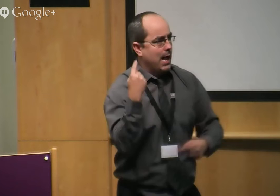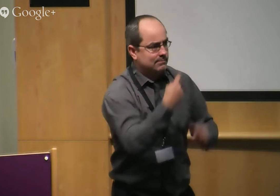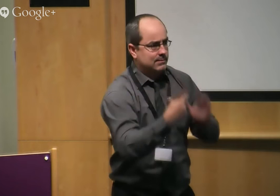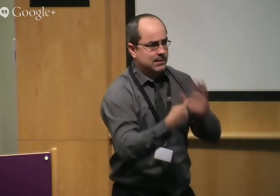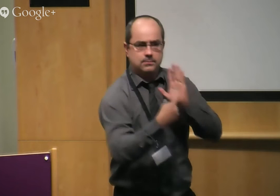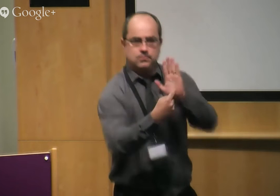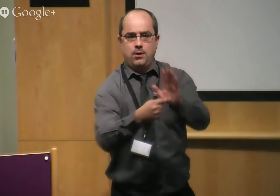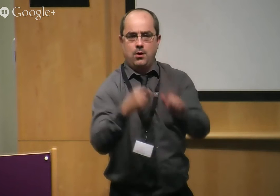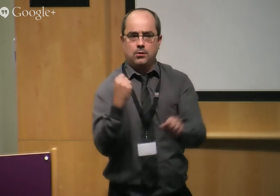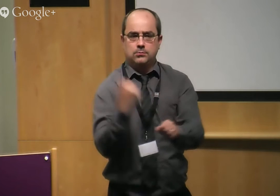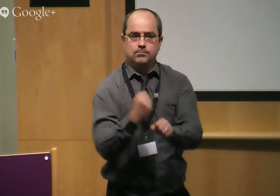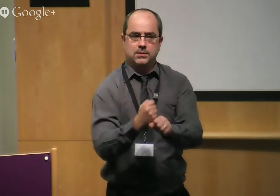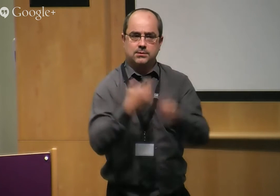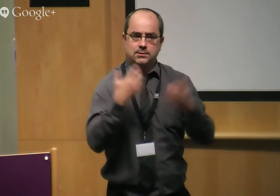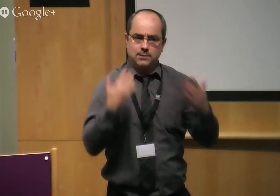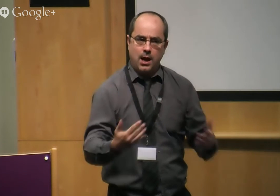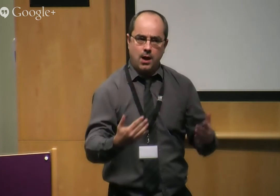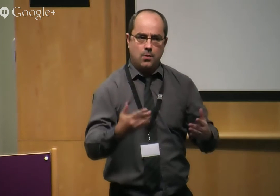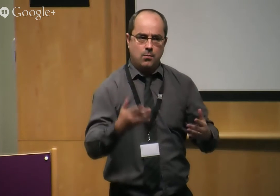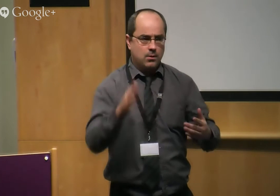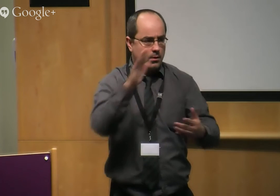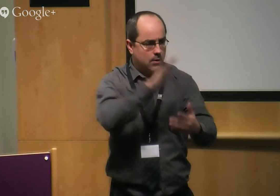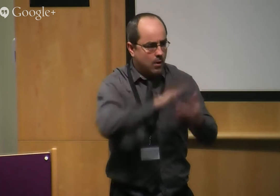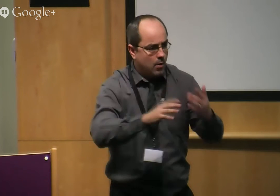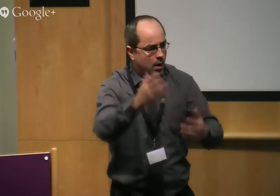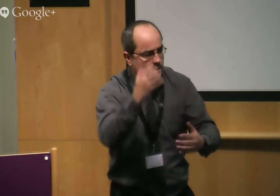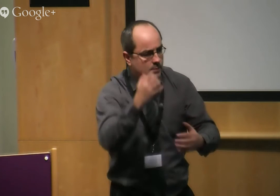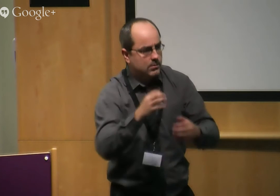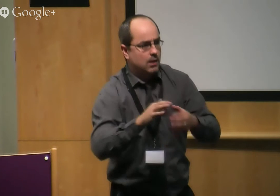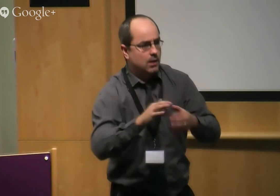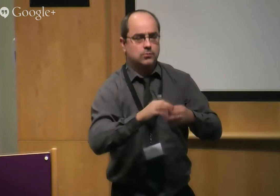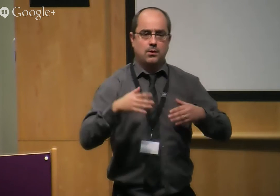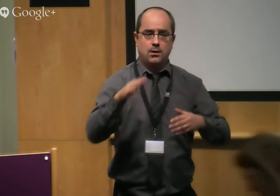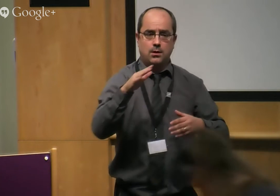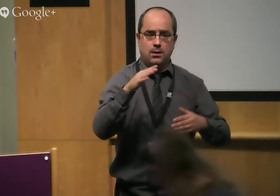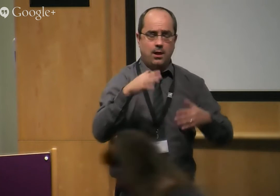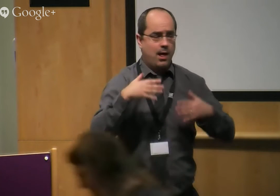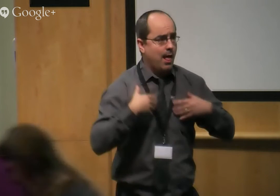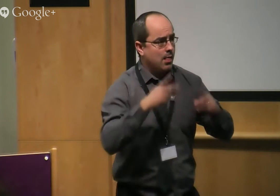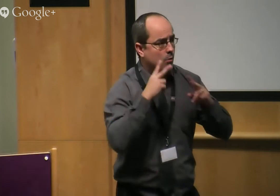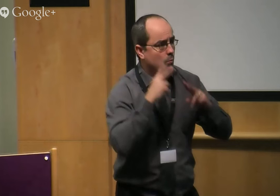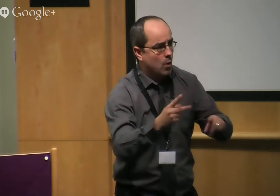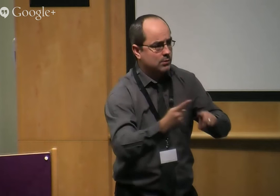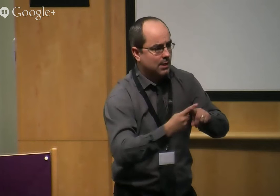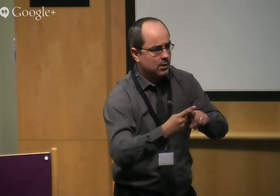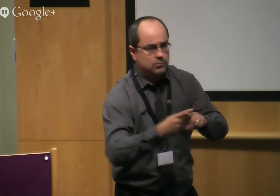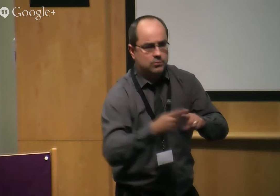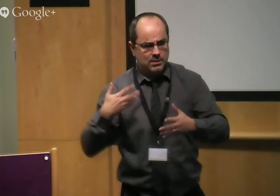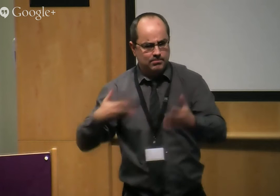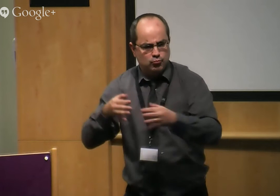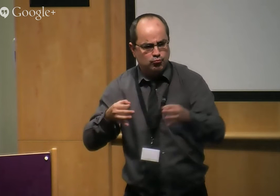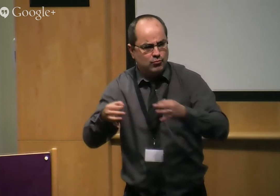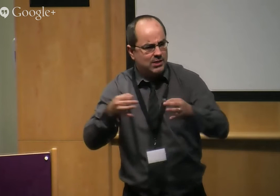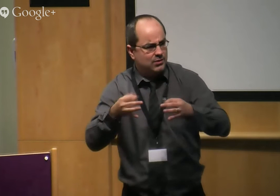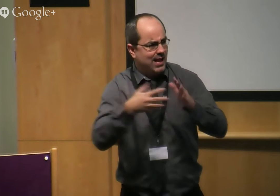testimony of what's happened to them. And we've now got hard evidence that we can show local government,